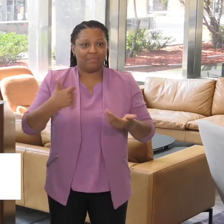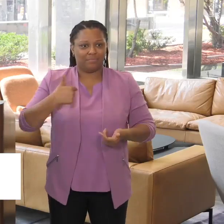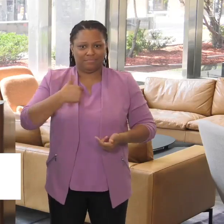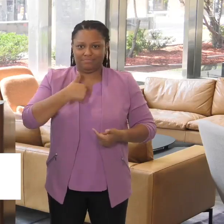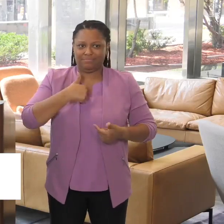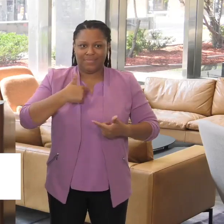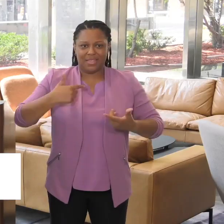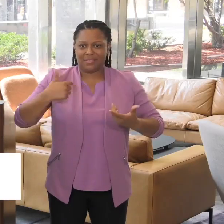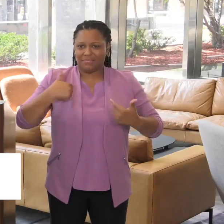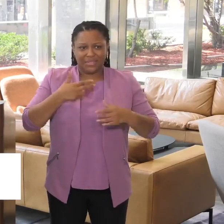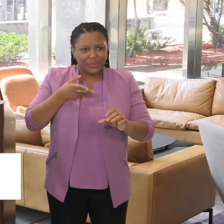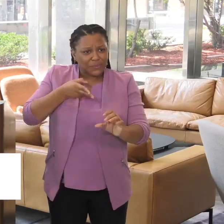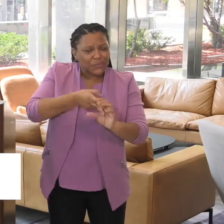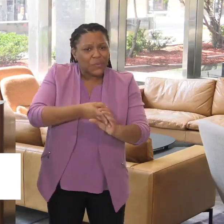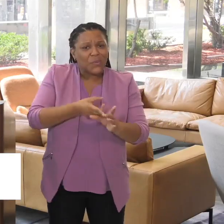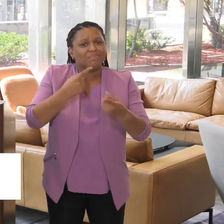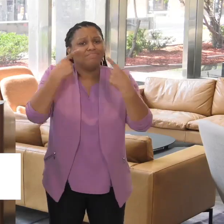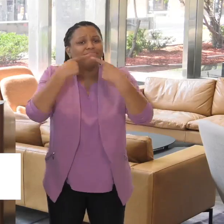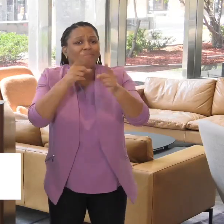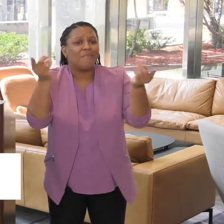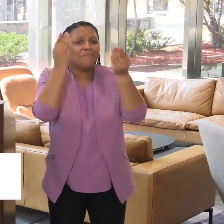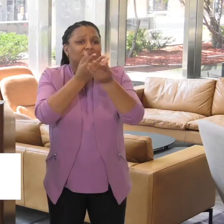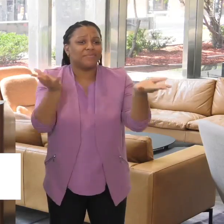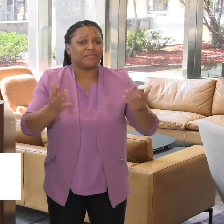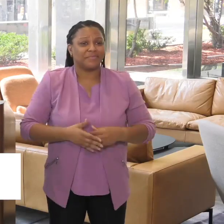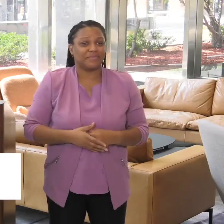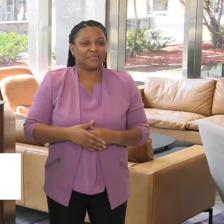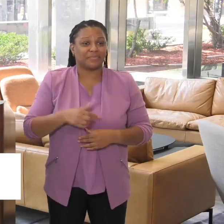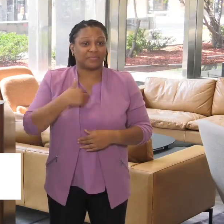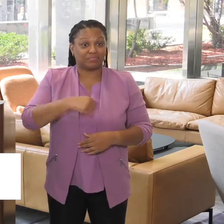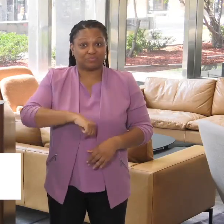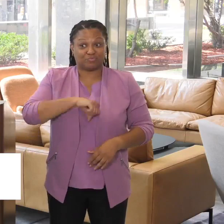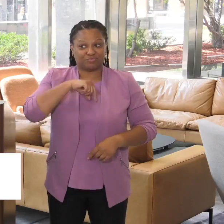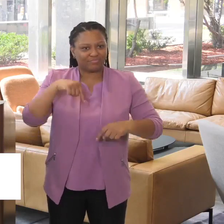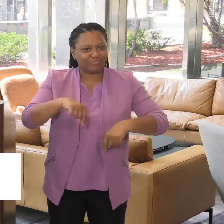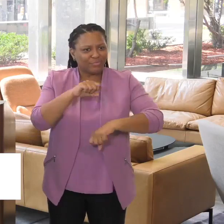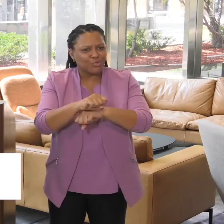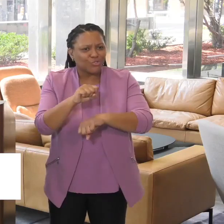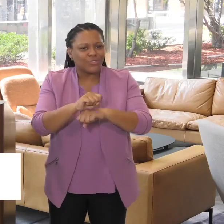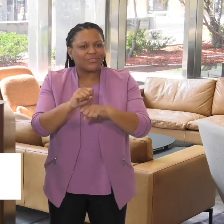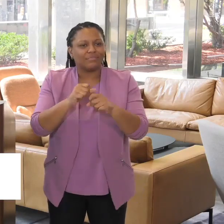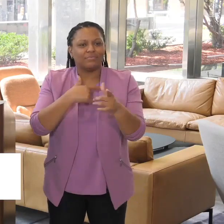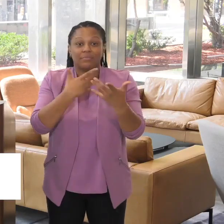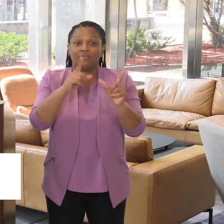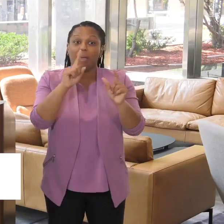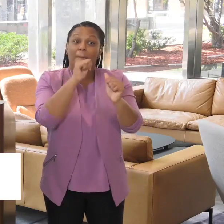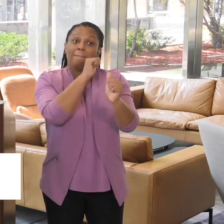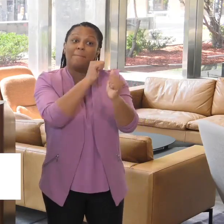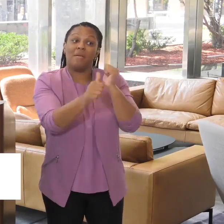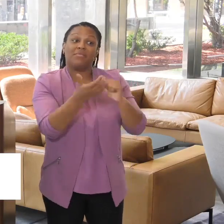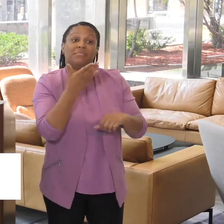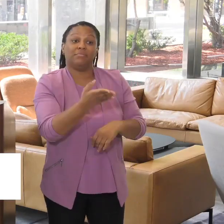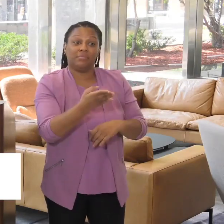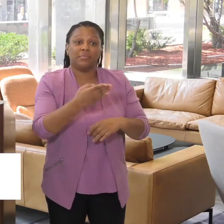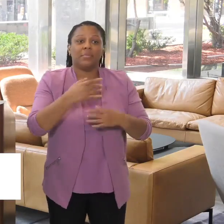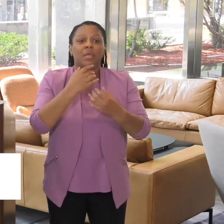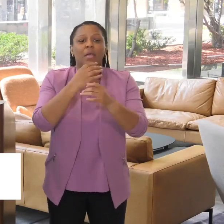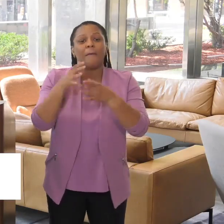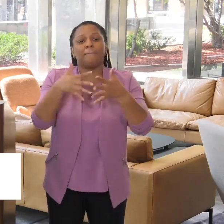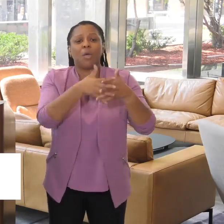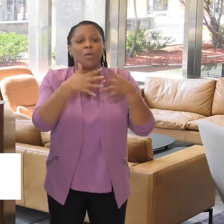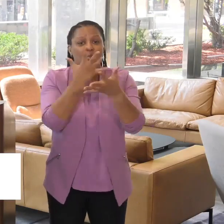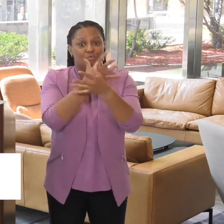announcement. I was very proud to work and pass the American Rescue Plan. It was a plan for